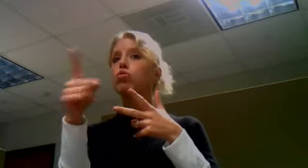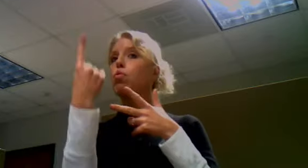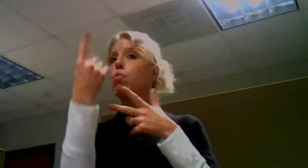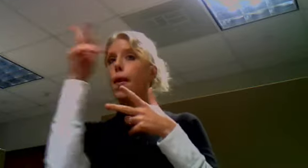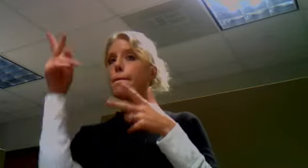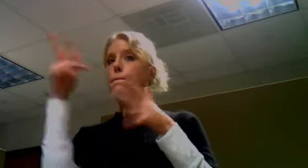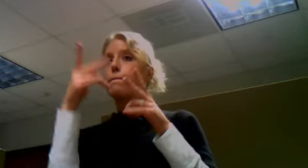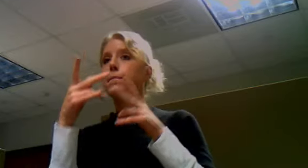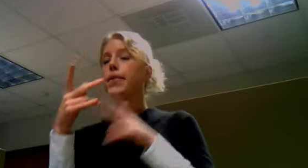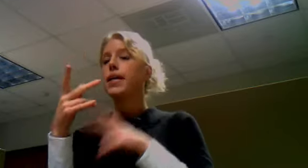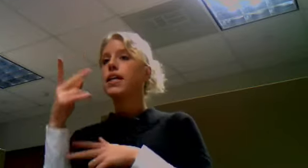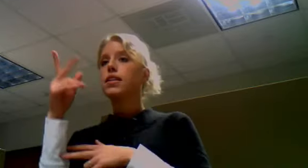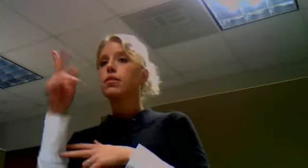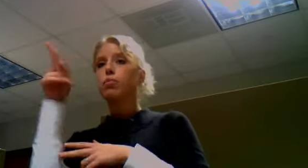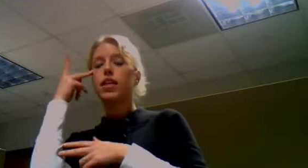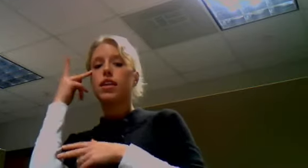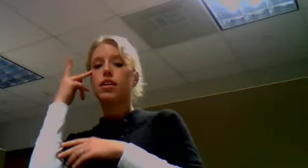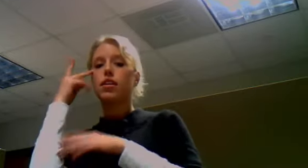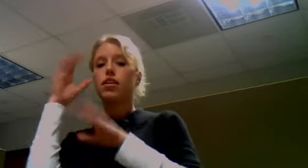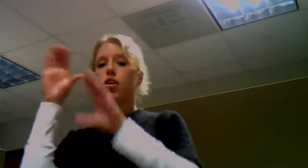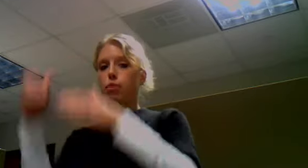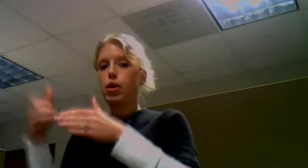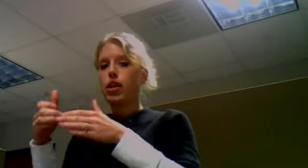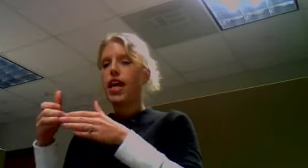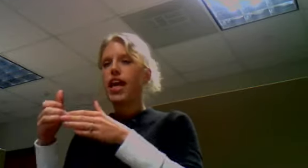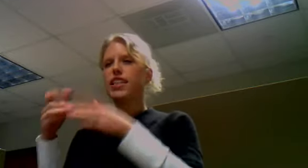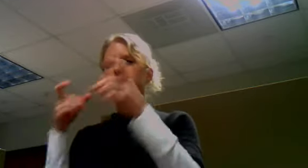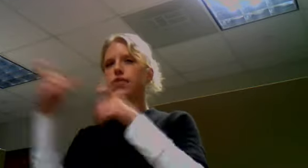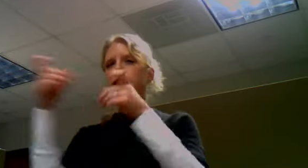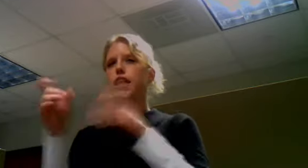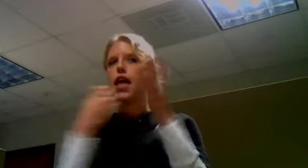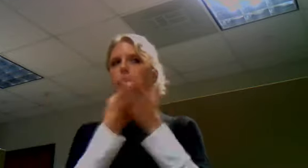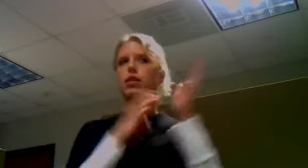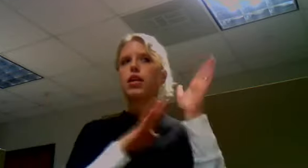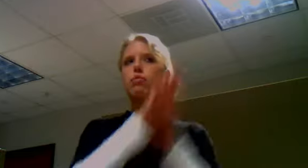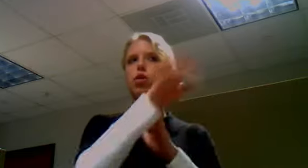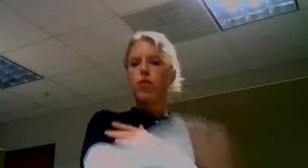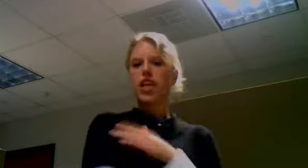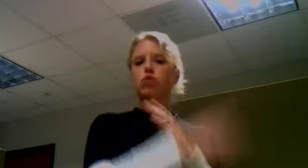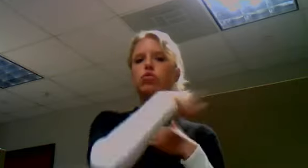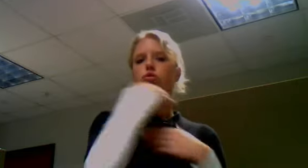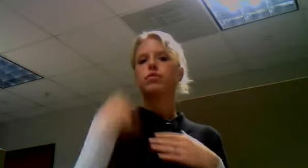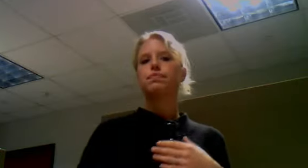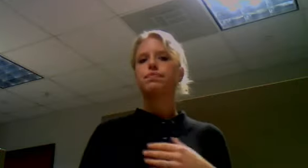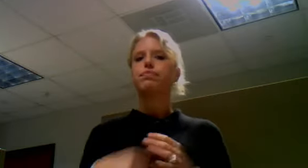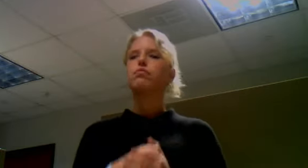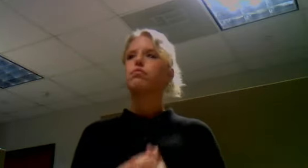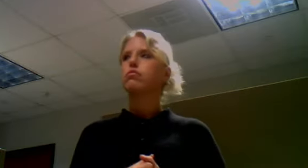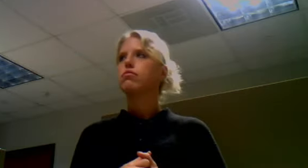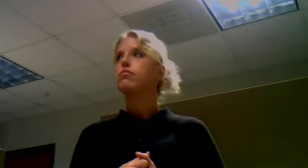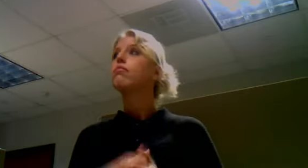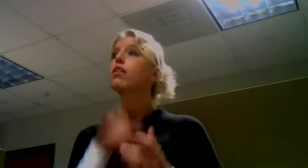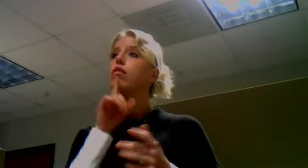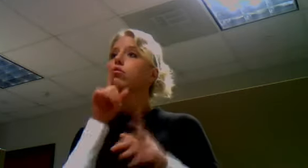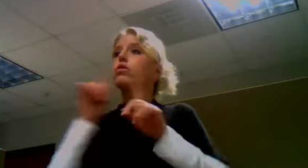system has facilitated economic growth in China? Actually, the answer is more nuanced